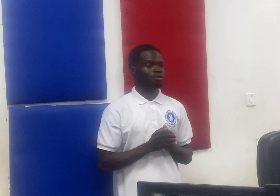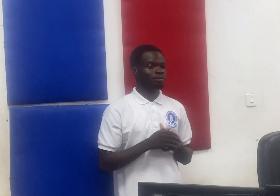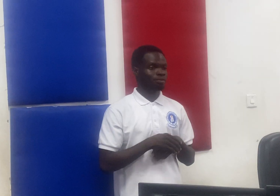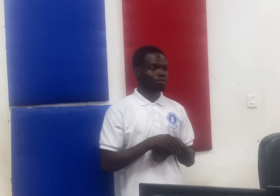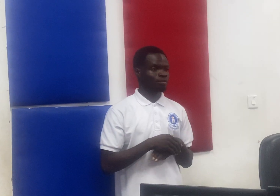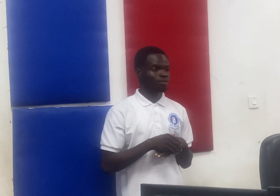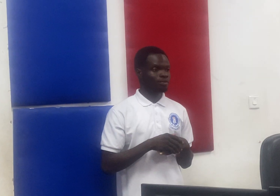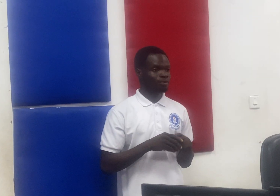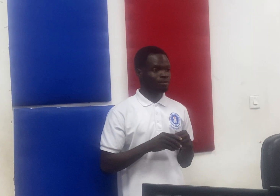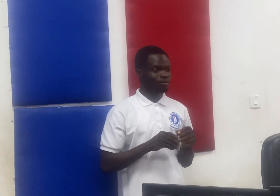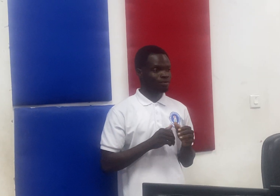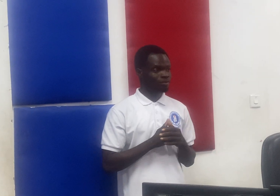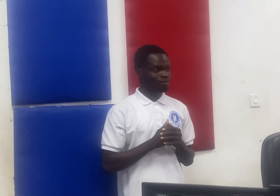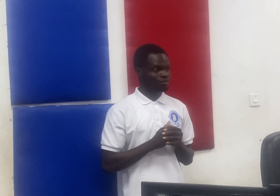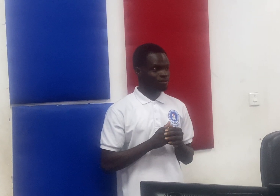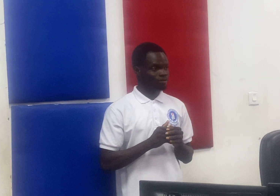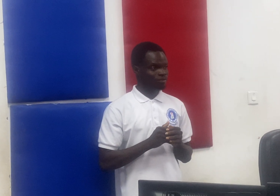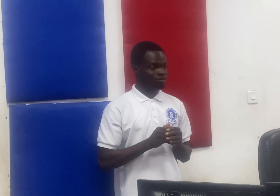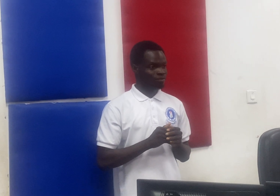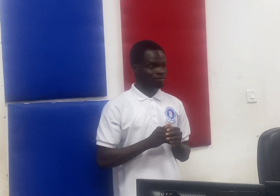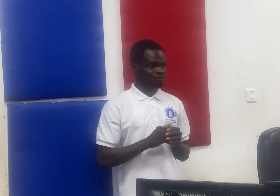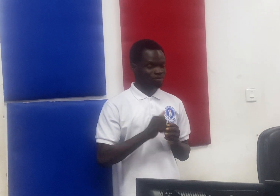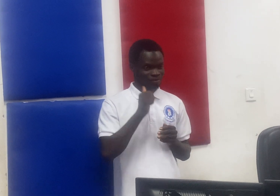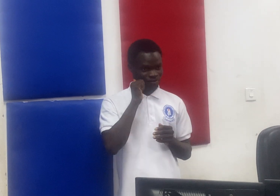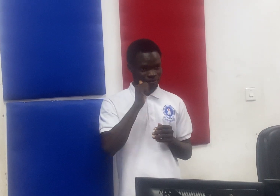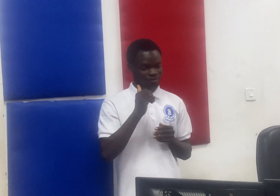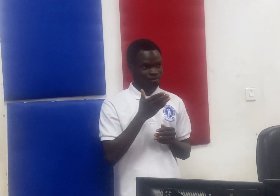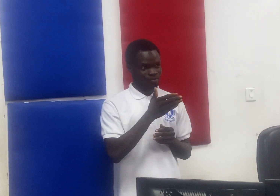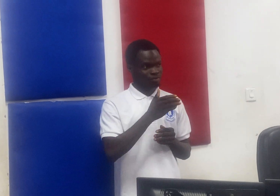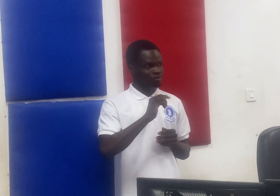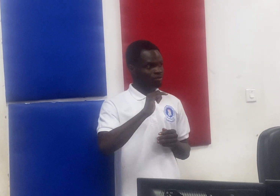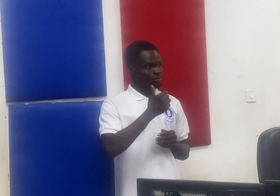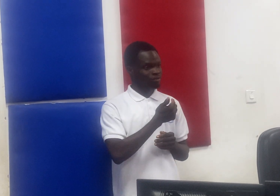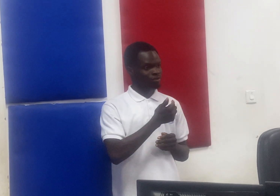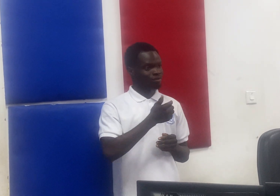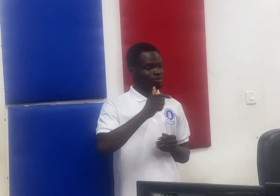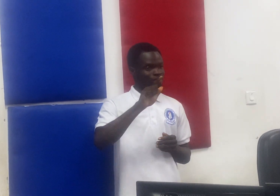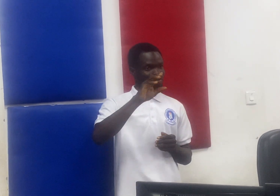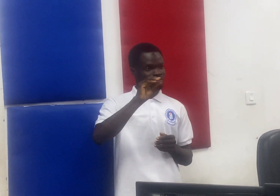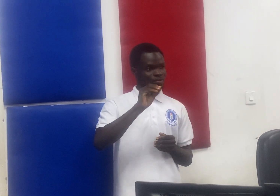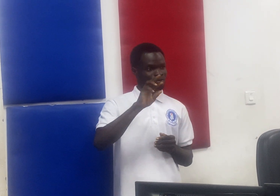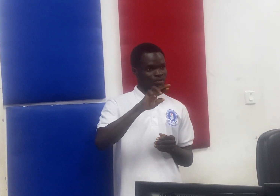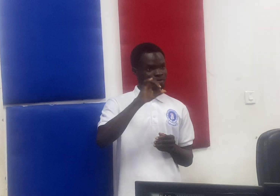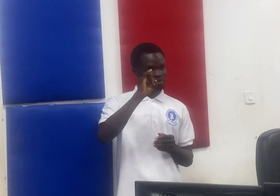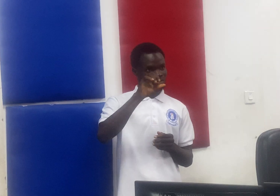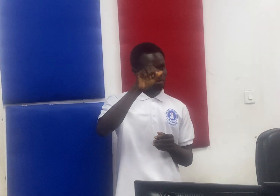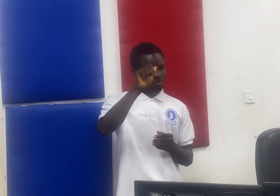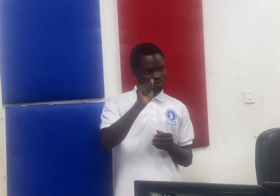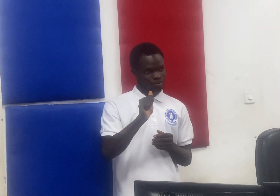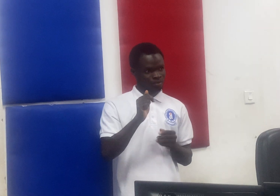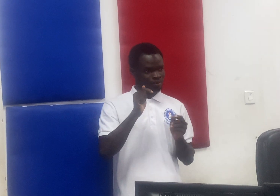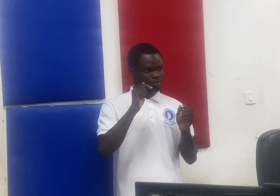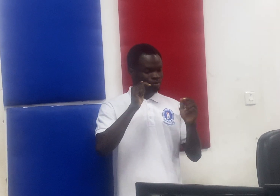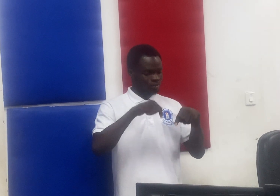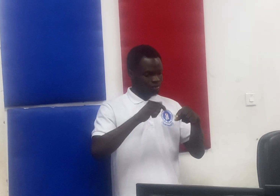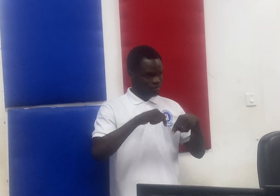Madam Gloria, please, what do we have for tonight? Well, today we will delve into an